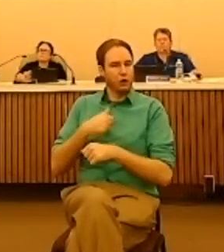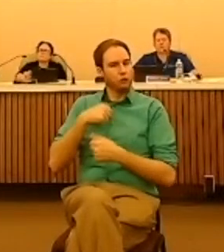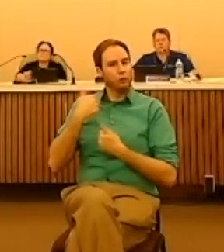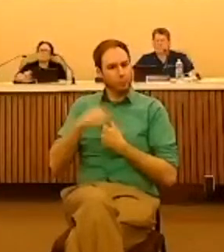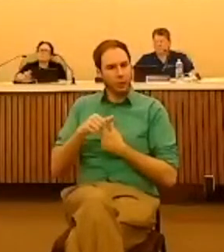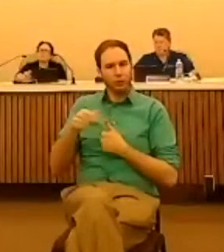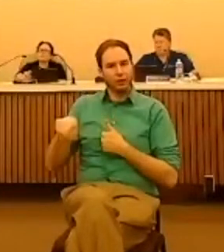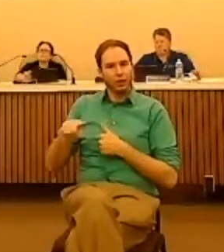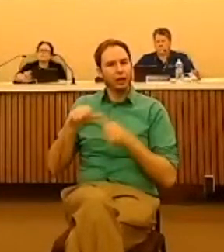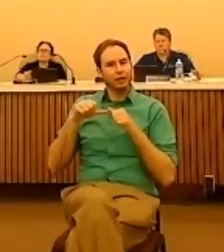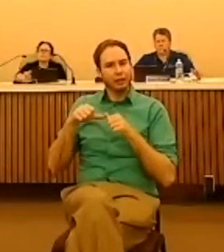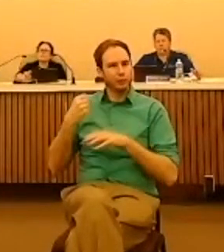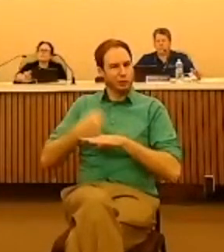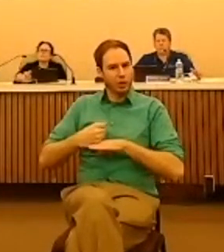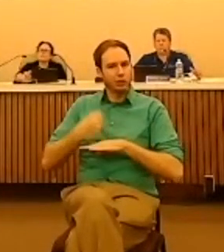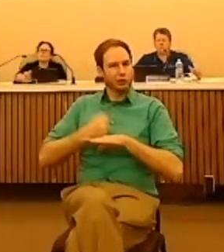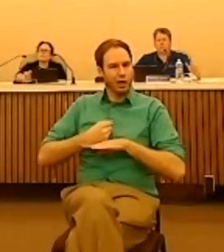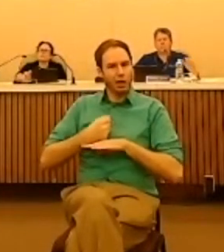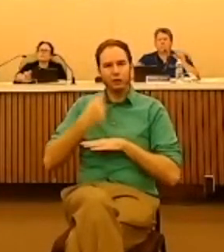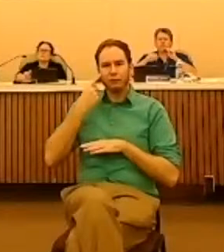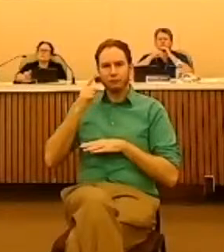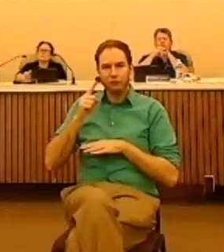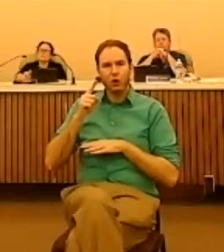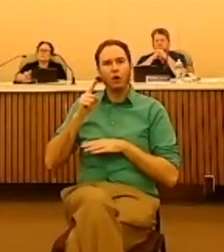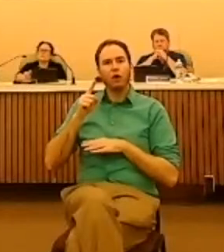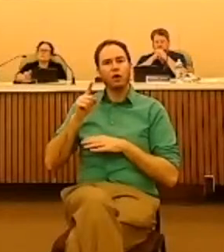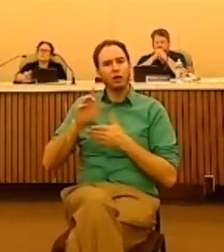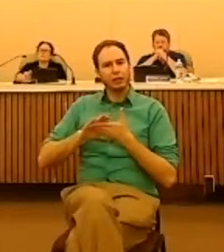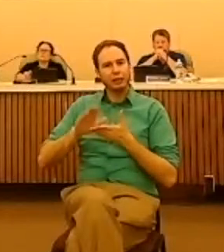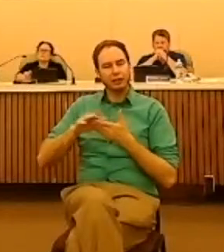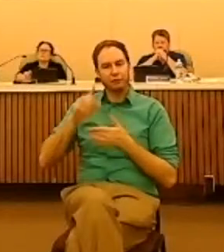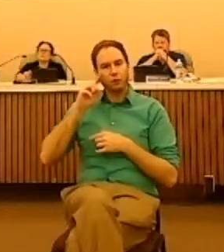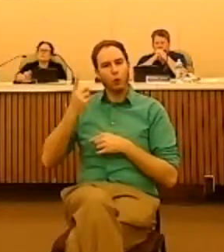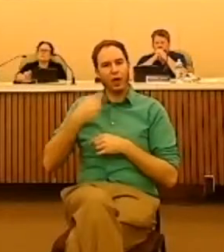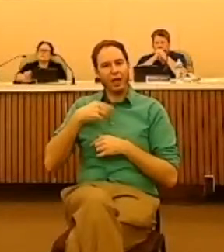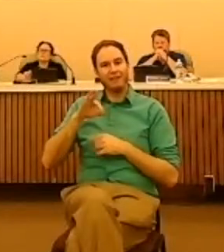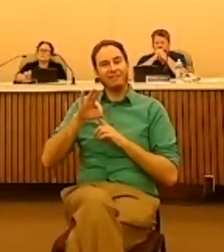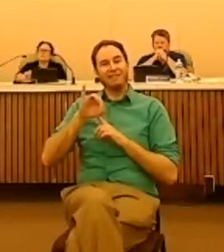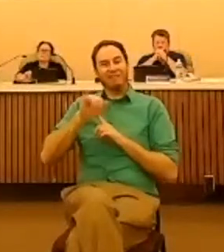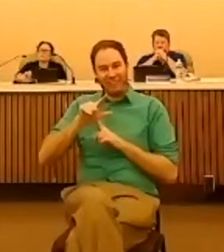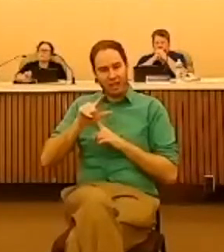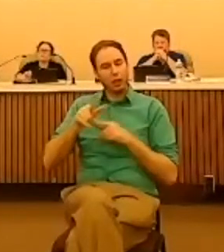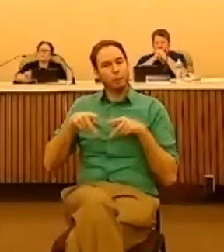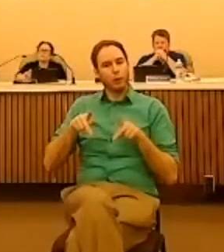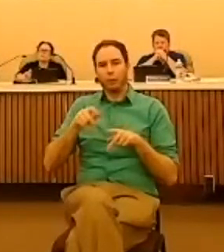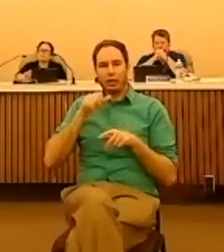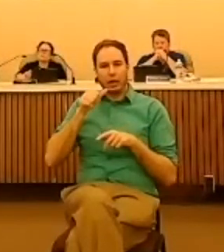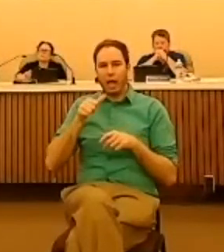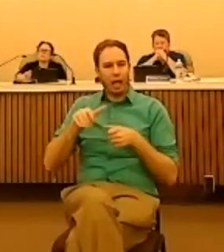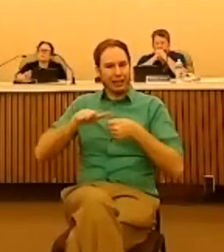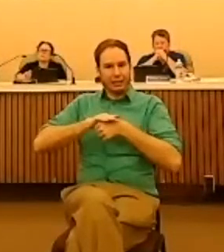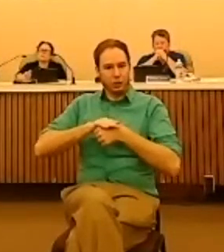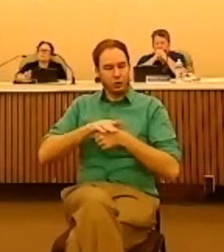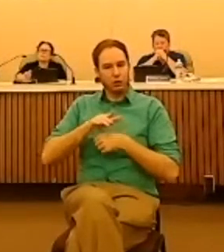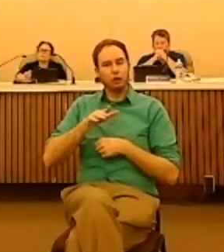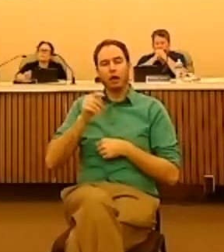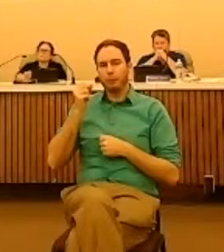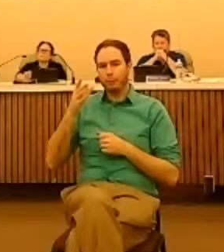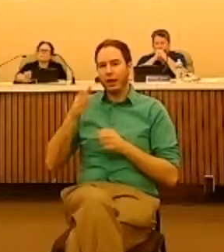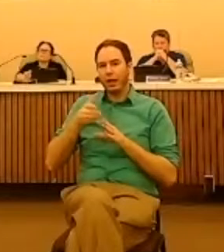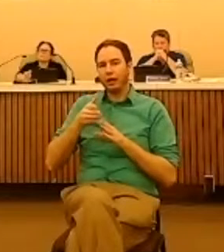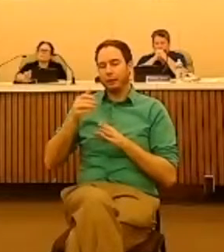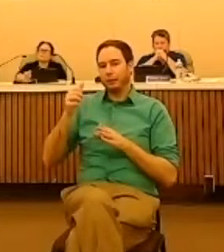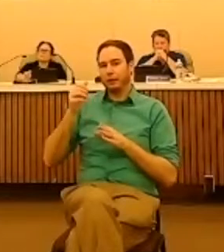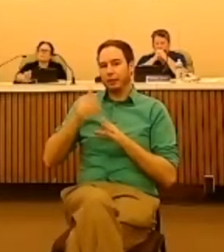knew that they kept getting shut down for clearing when they only had fill permits. And a lot of the neighborhoods in the back were